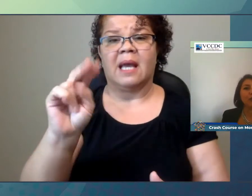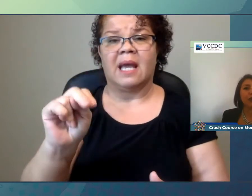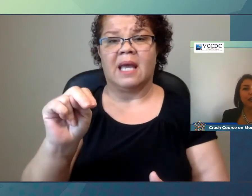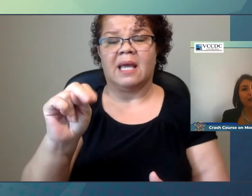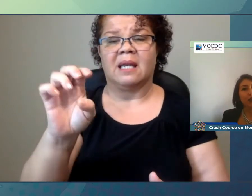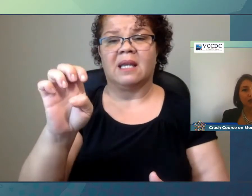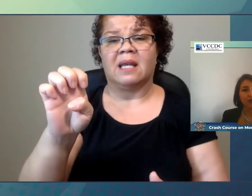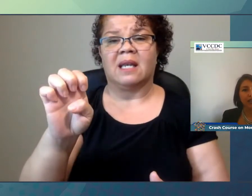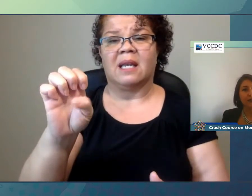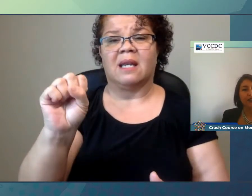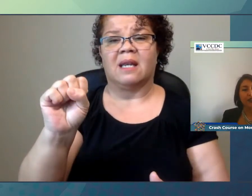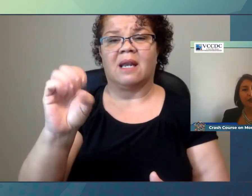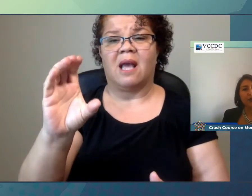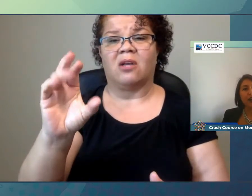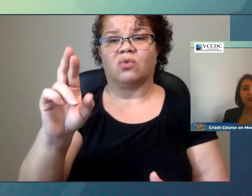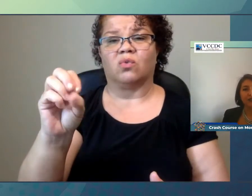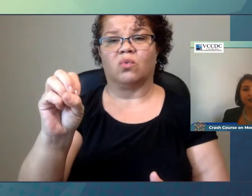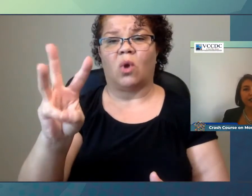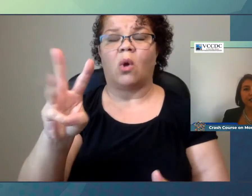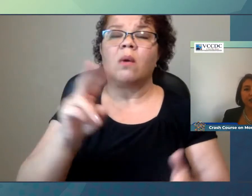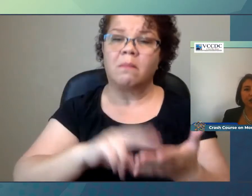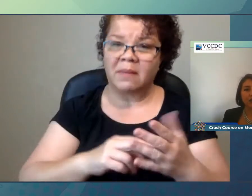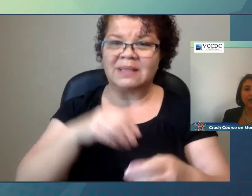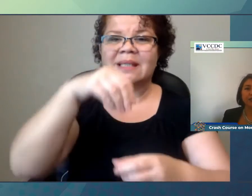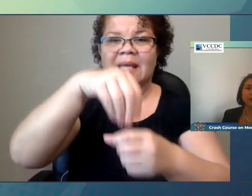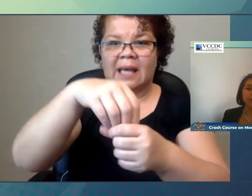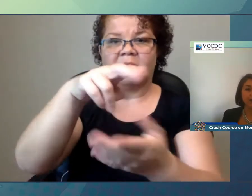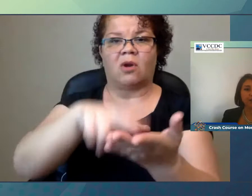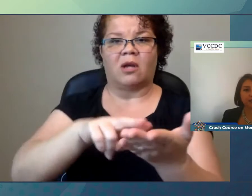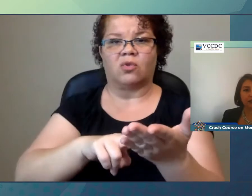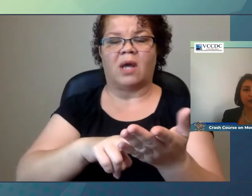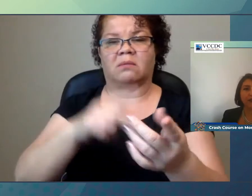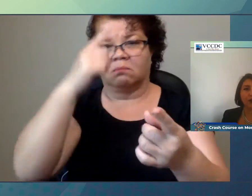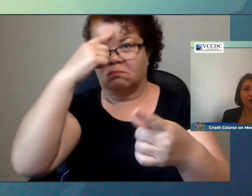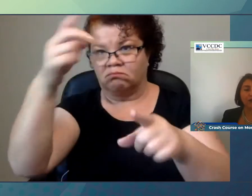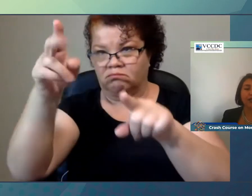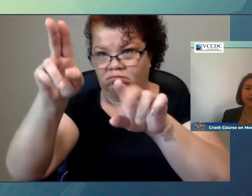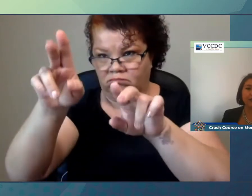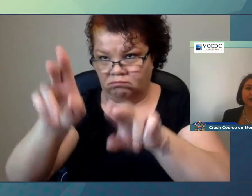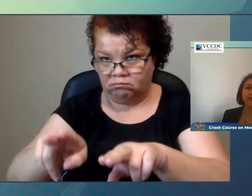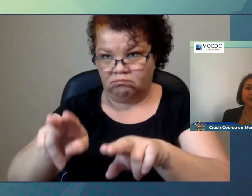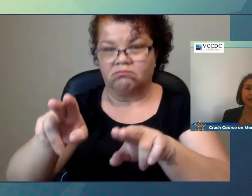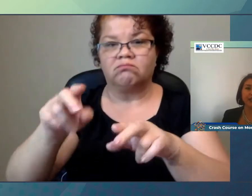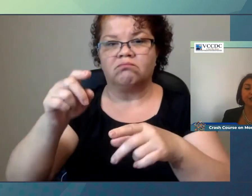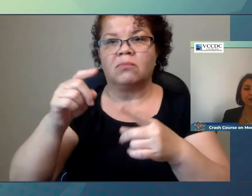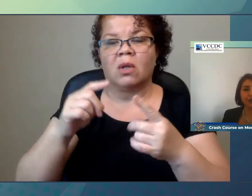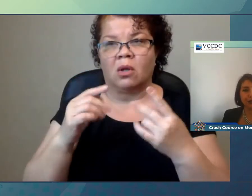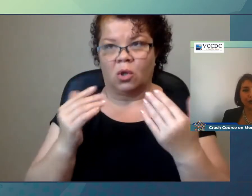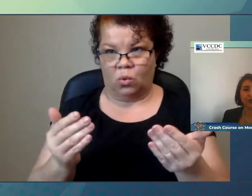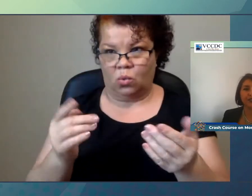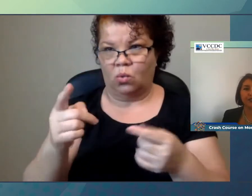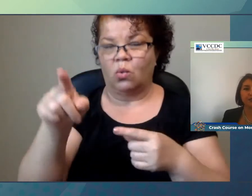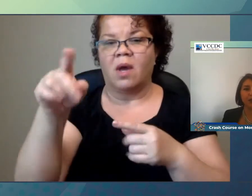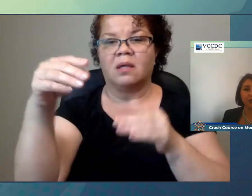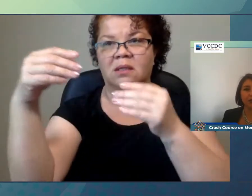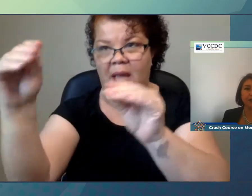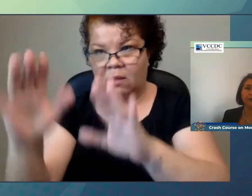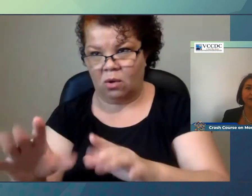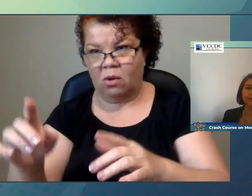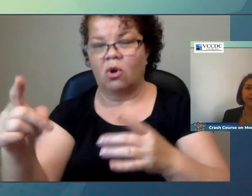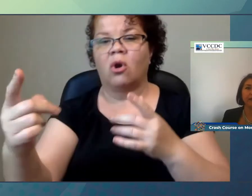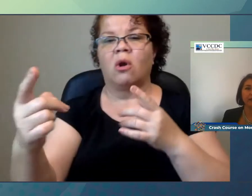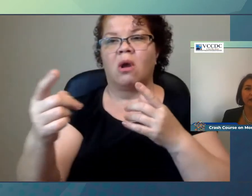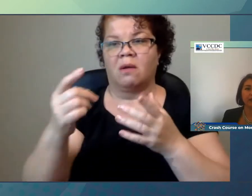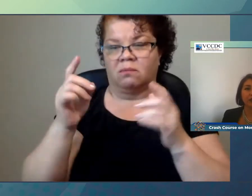means that you are in contract. You have entered into contract with a seller of a home and you have decided to purchase this